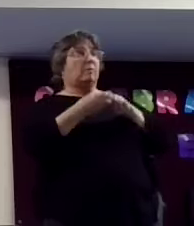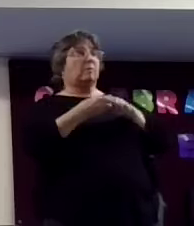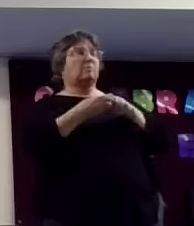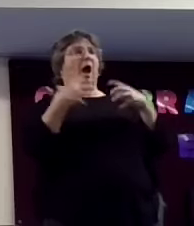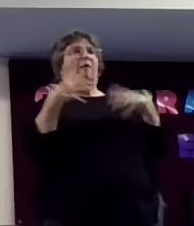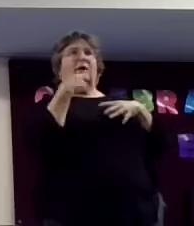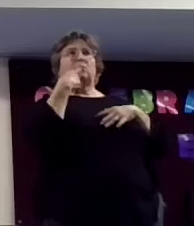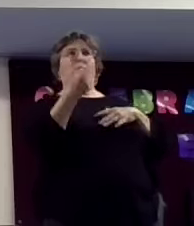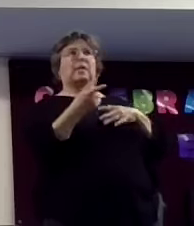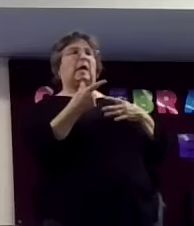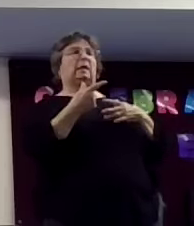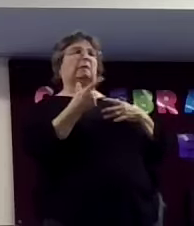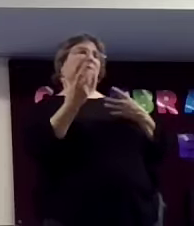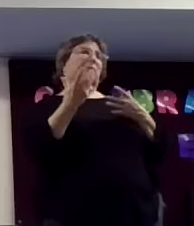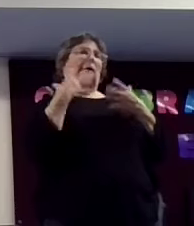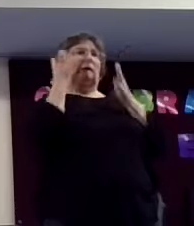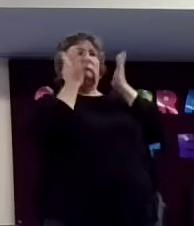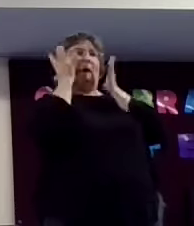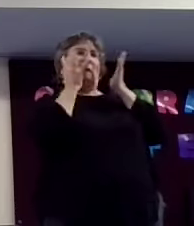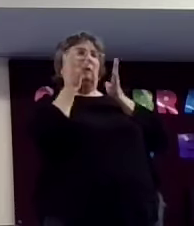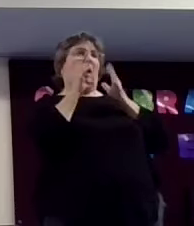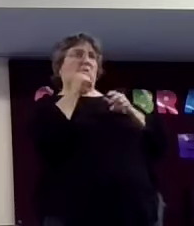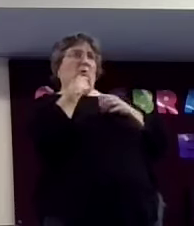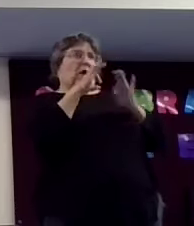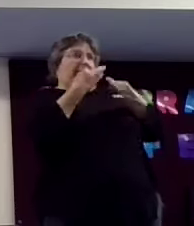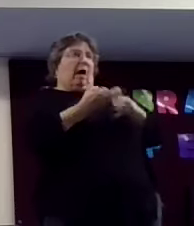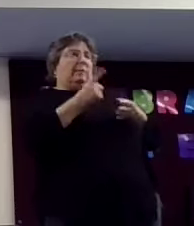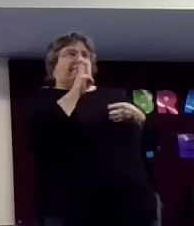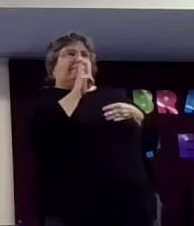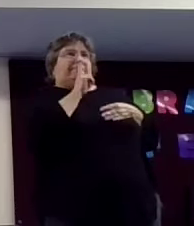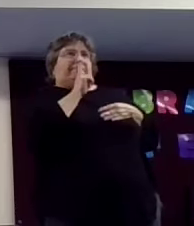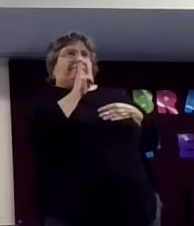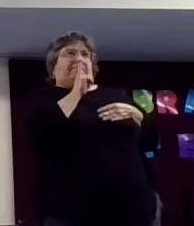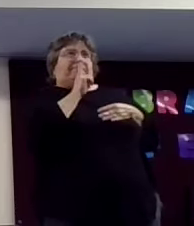they're afraid to say it and they won't tell their family.